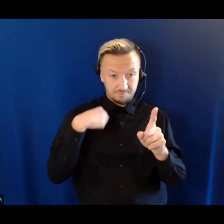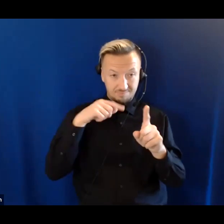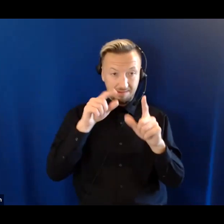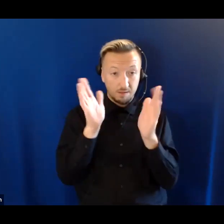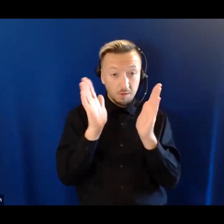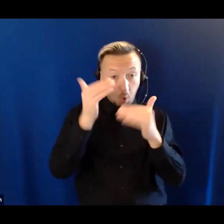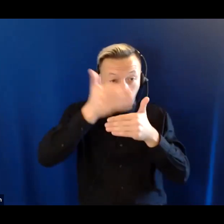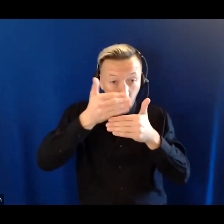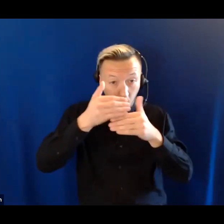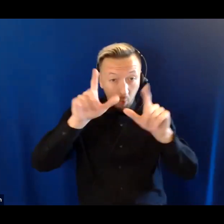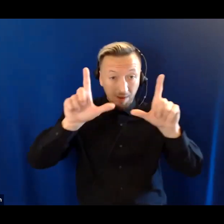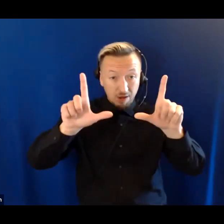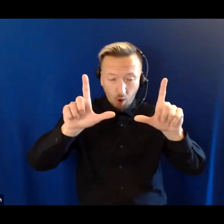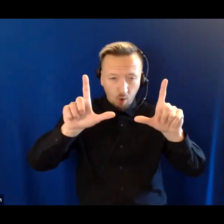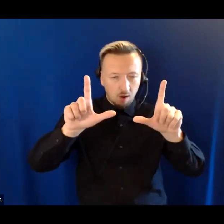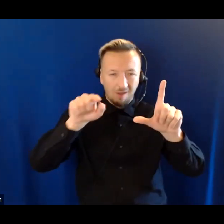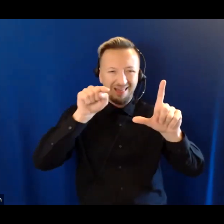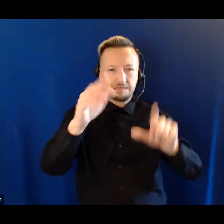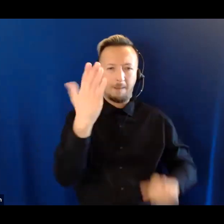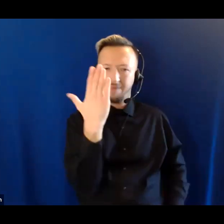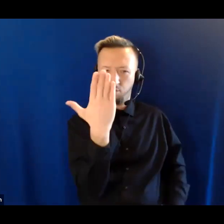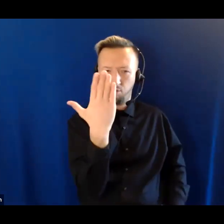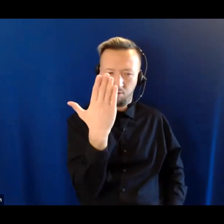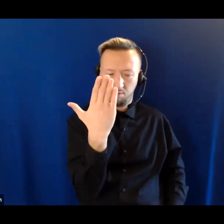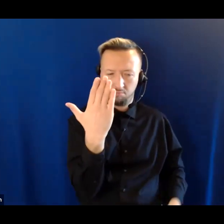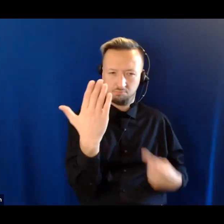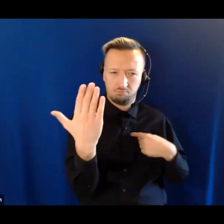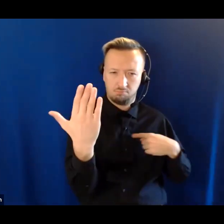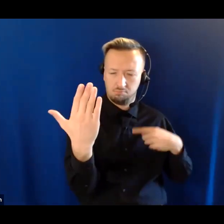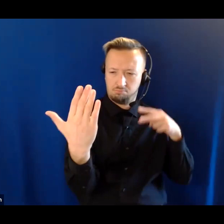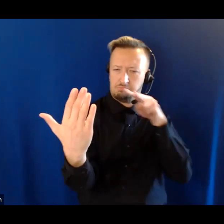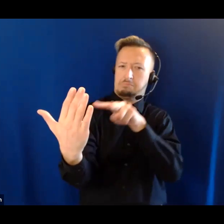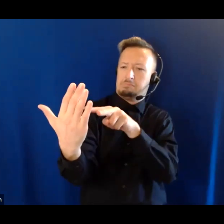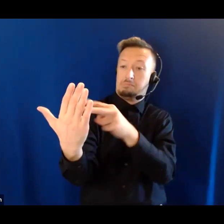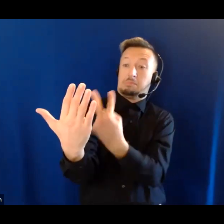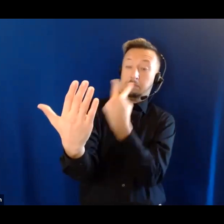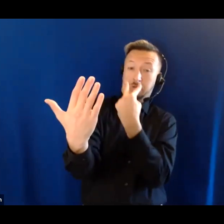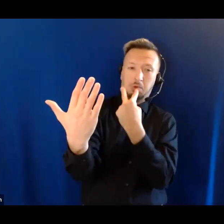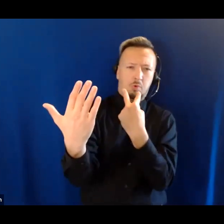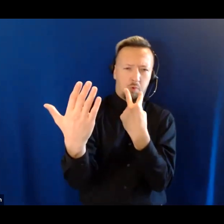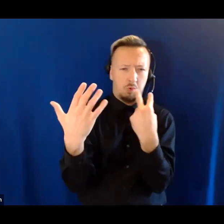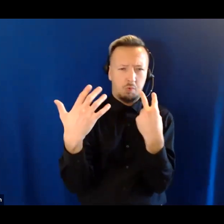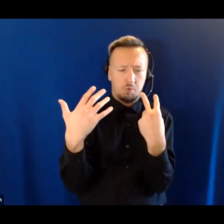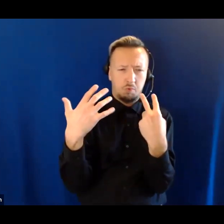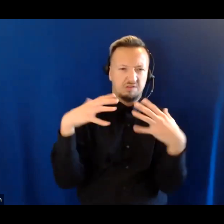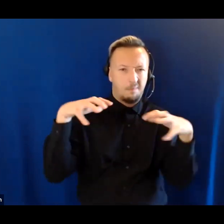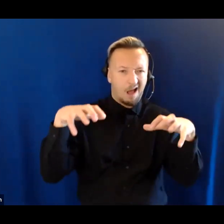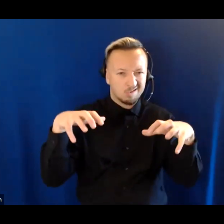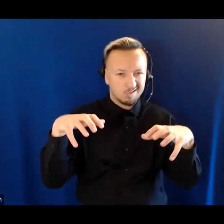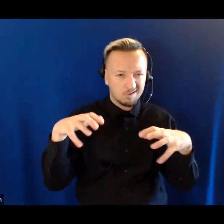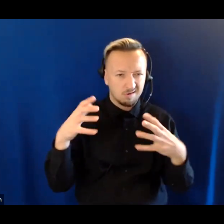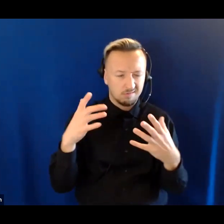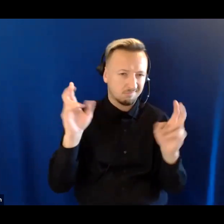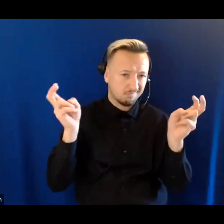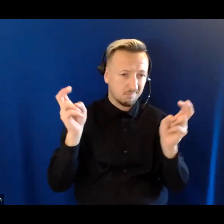We're looking into a mirror, and like what that mirror usually reflects back is like something very monstrous. If we're a SIL and we're doing on